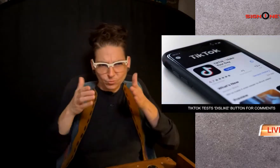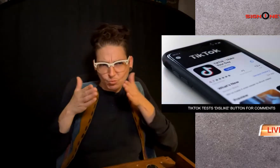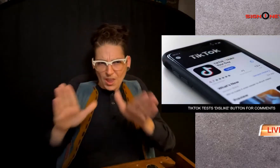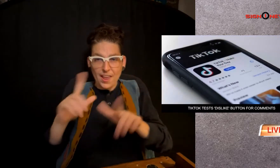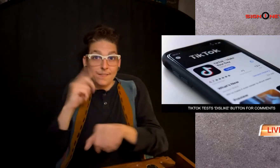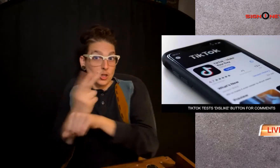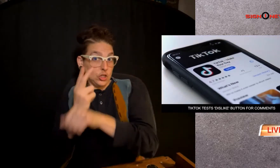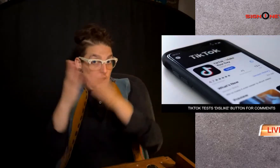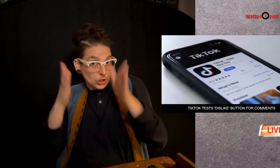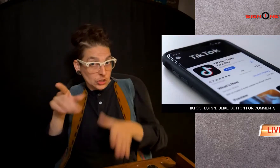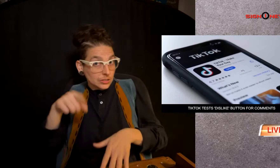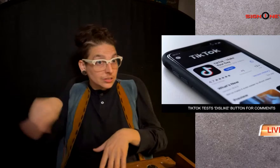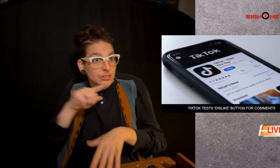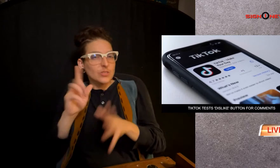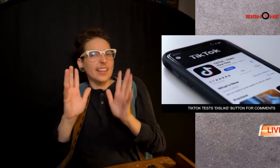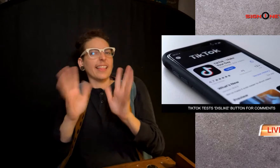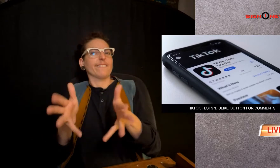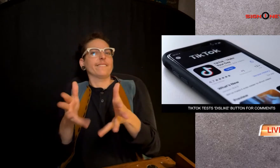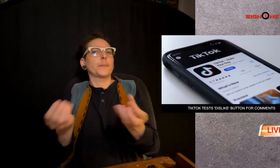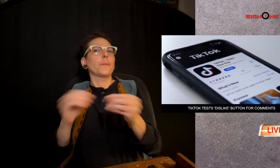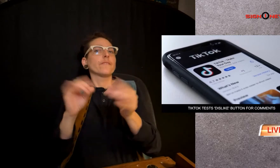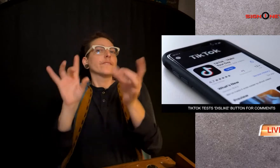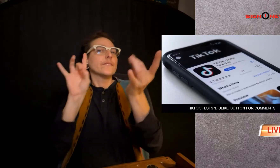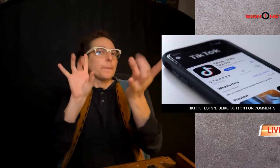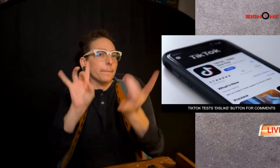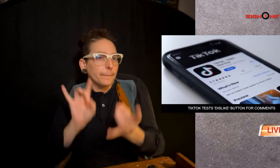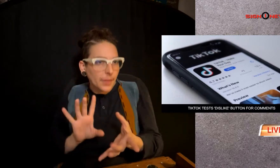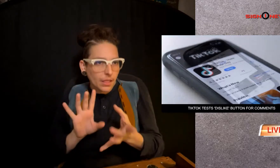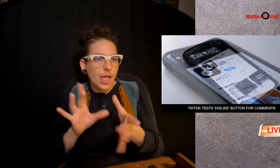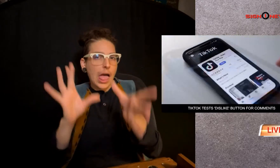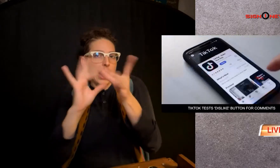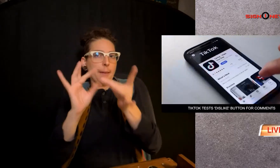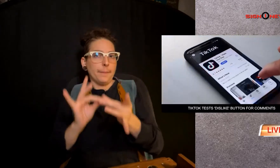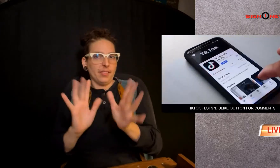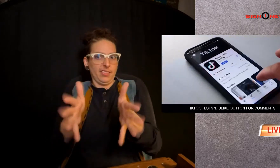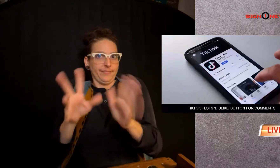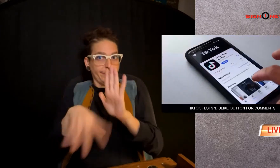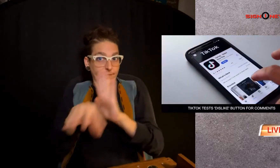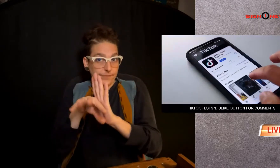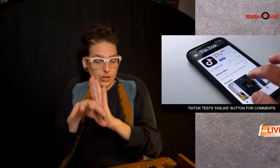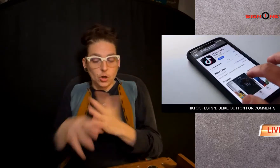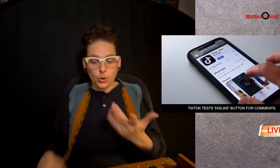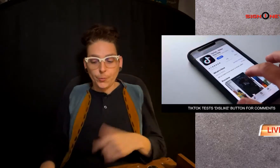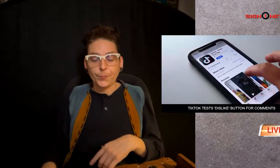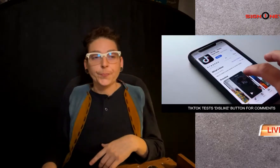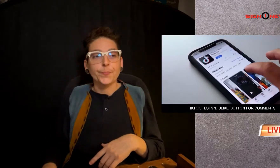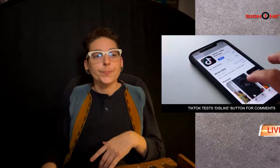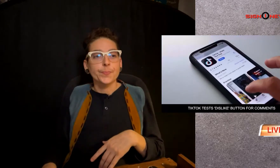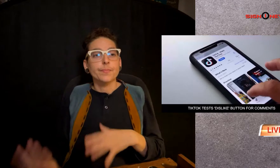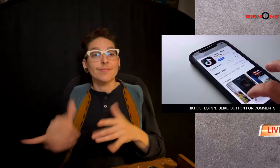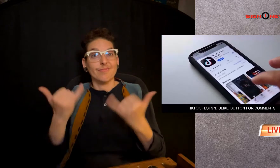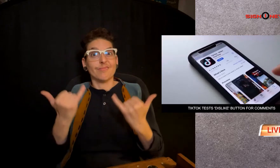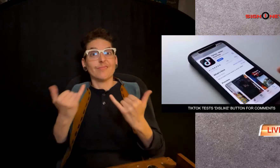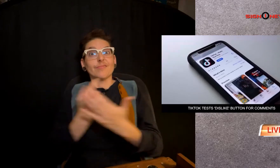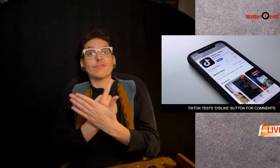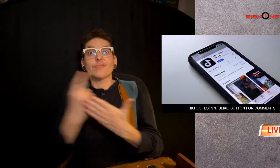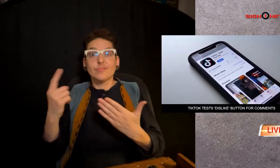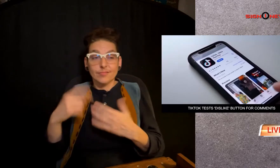TikTok is looking for a way for users to leave more feedback on